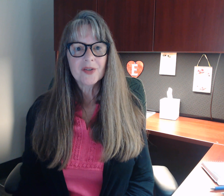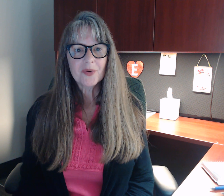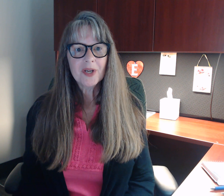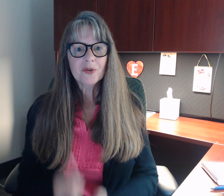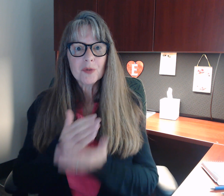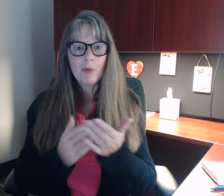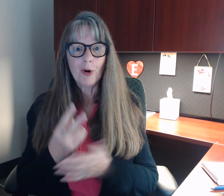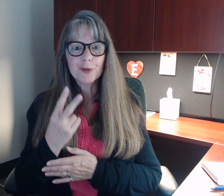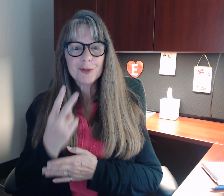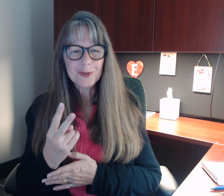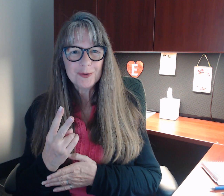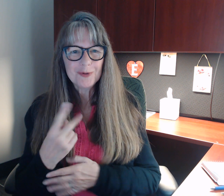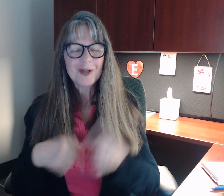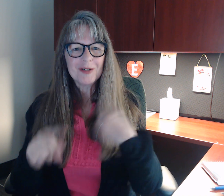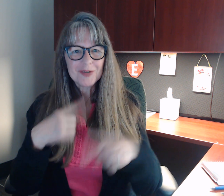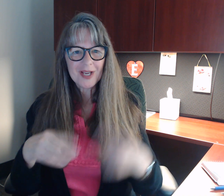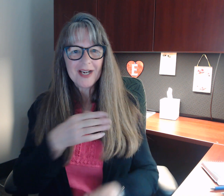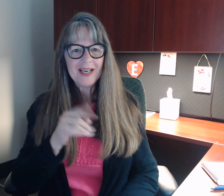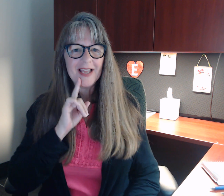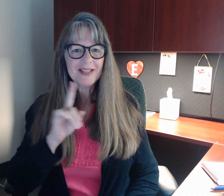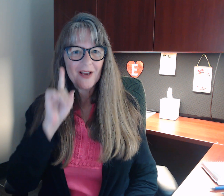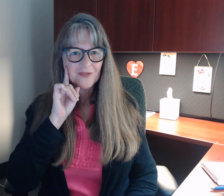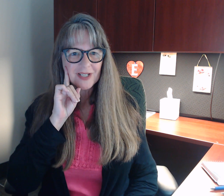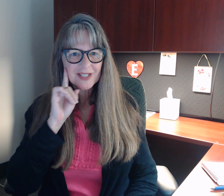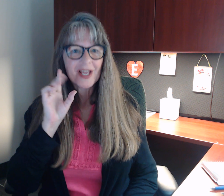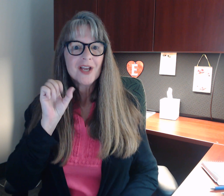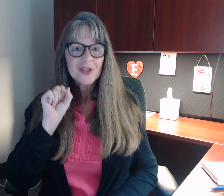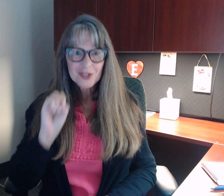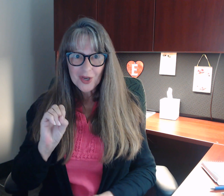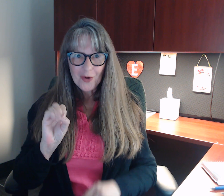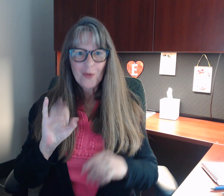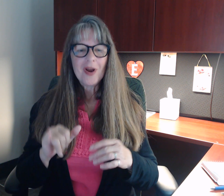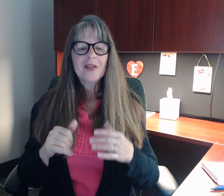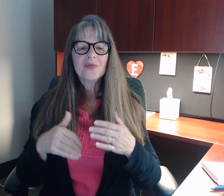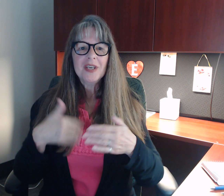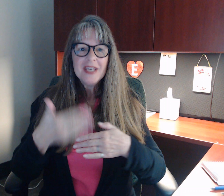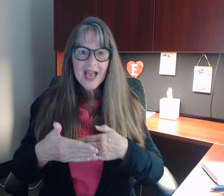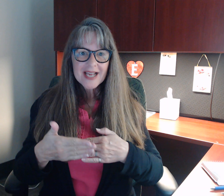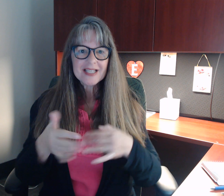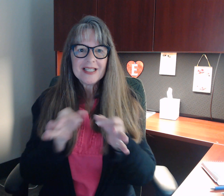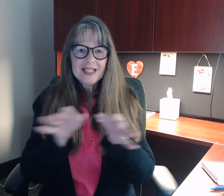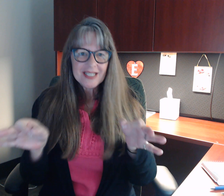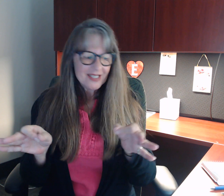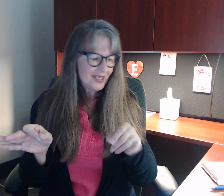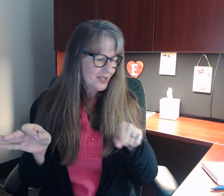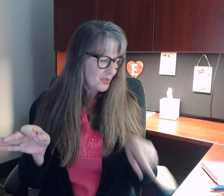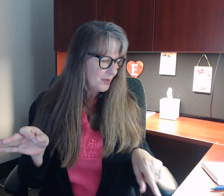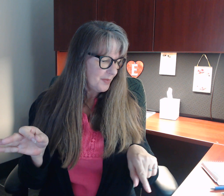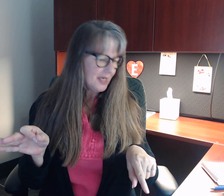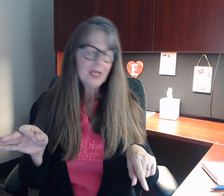So here's part 2 of signing and deafness. So the next sentence would be,